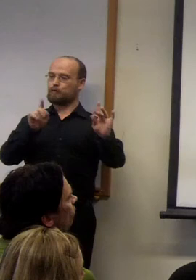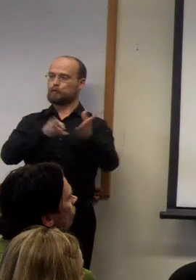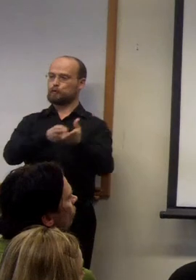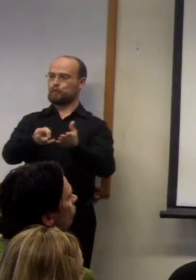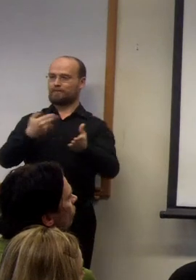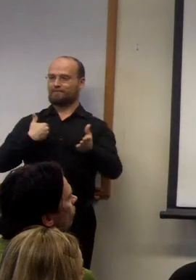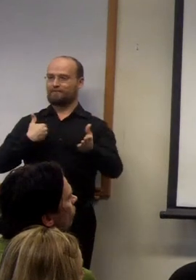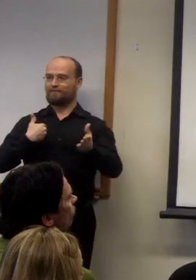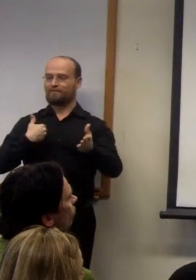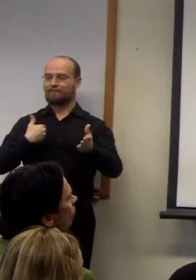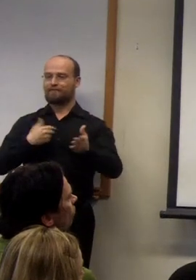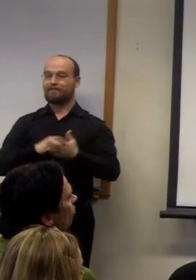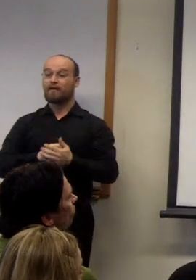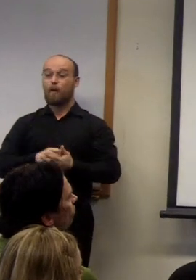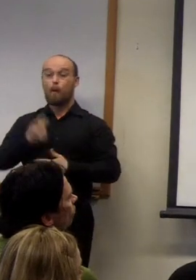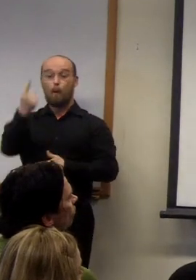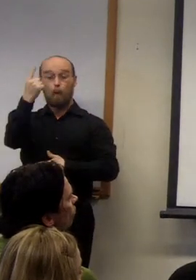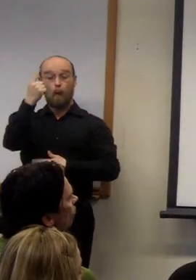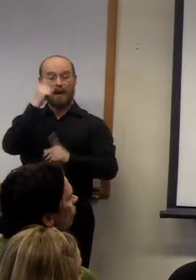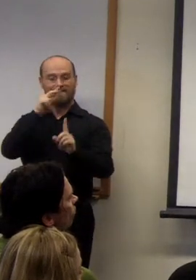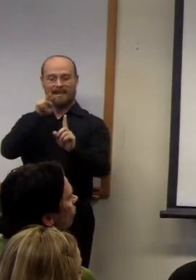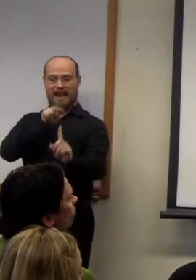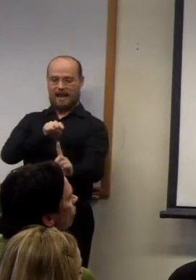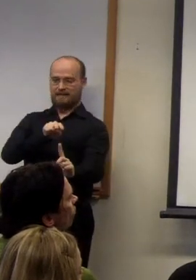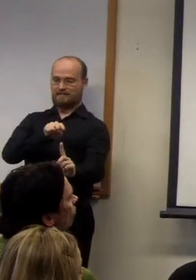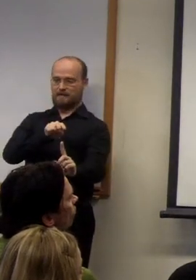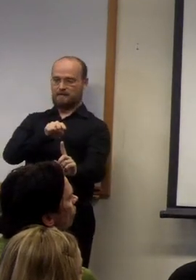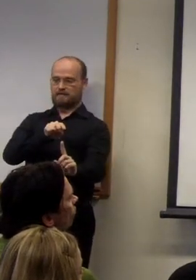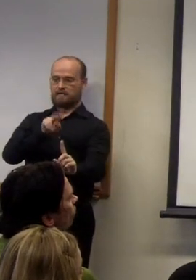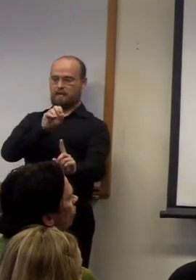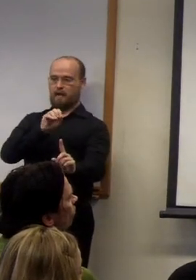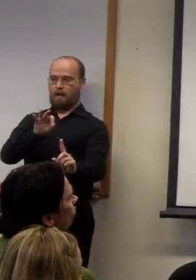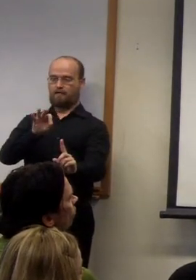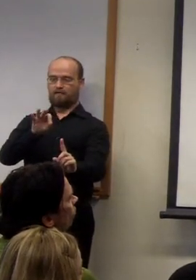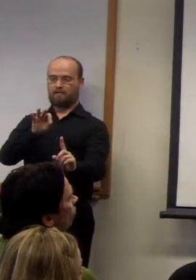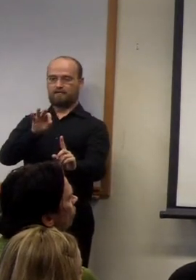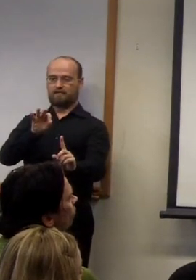is one of the aspects of power, or at least perceived power, right? Mm-hmm. Because again,